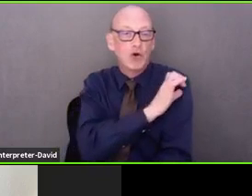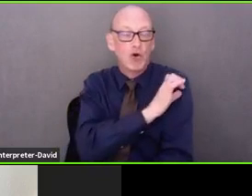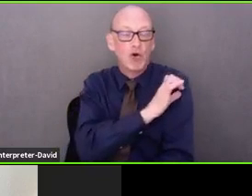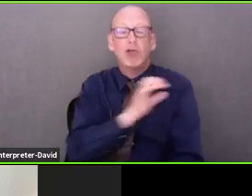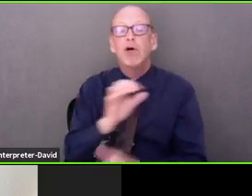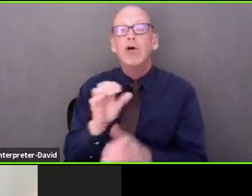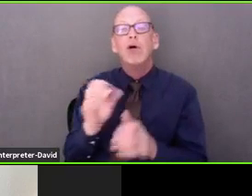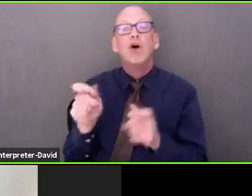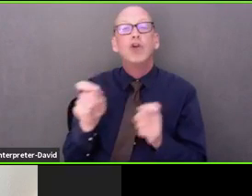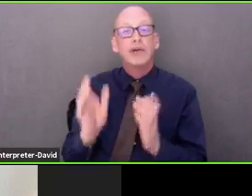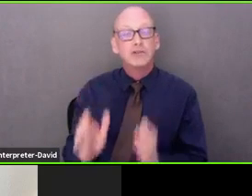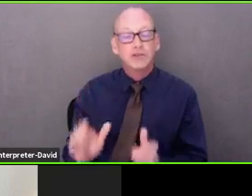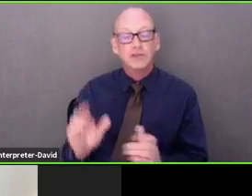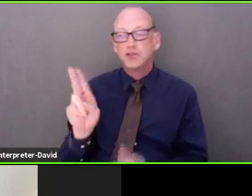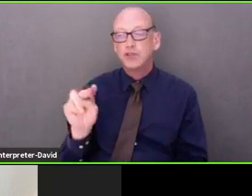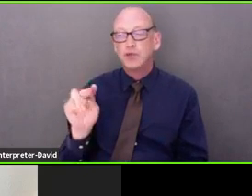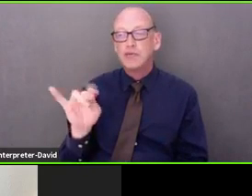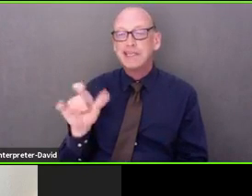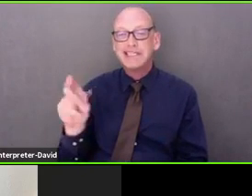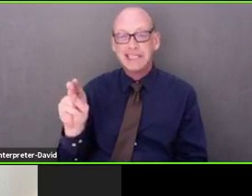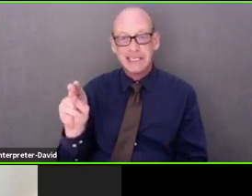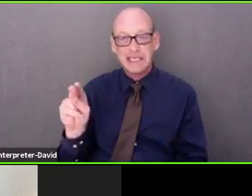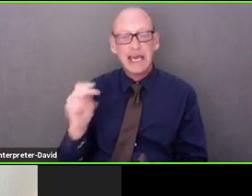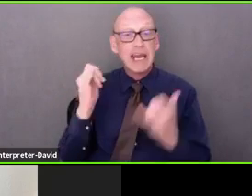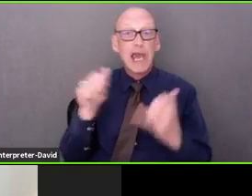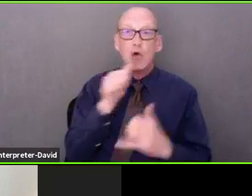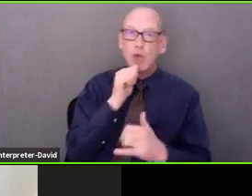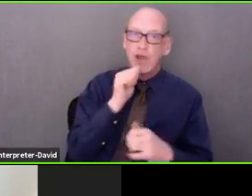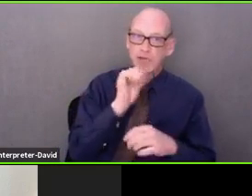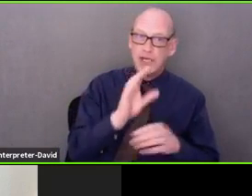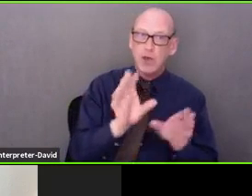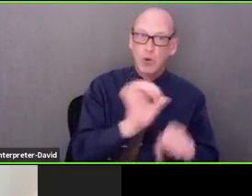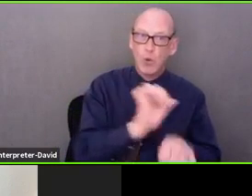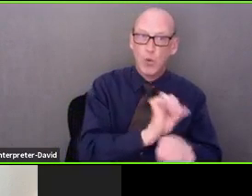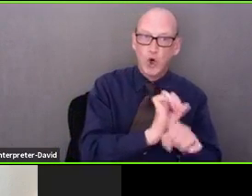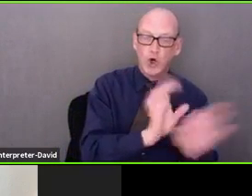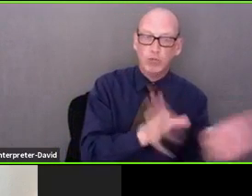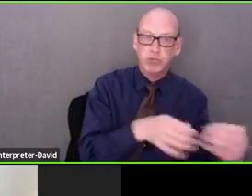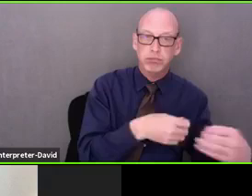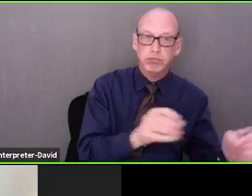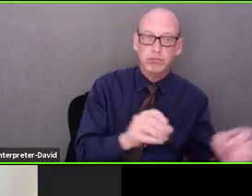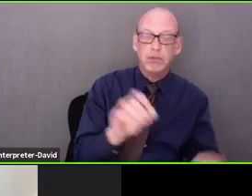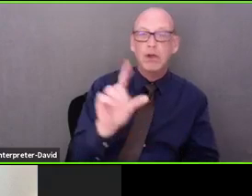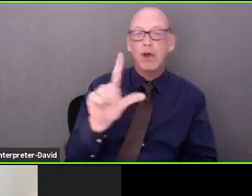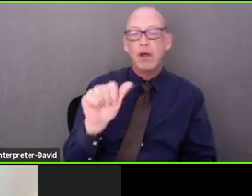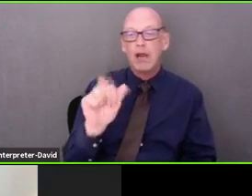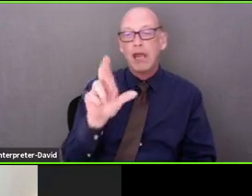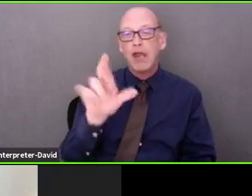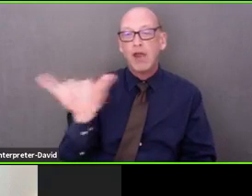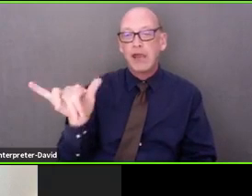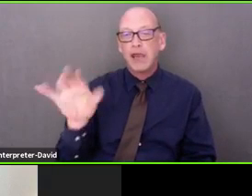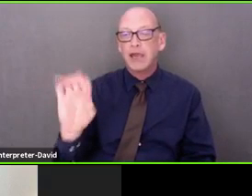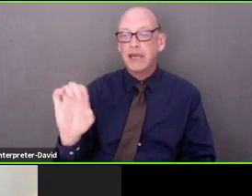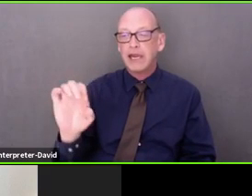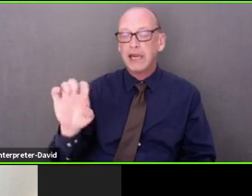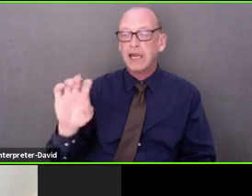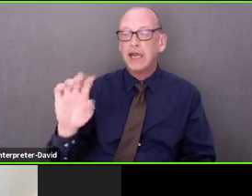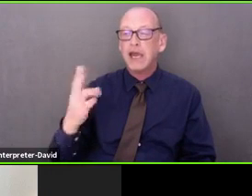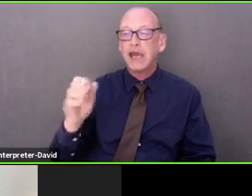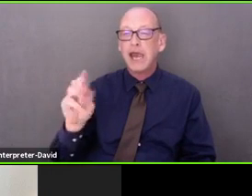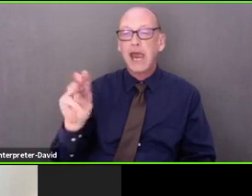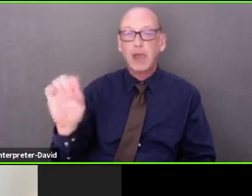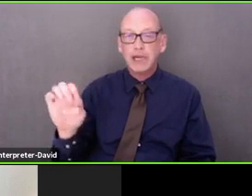Behavioral Group, and now he's in private practice, where he's the proprietor of Larry E. Hammy, PhD and